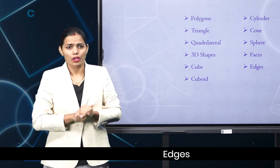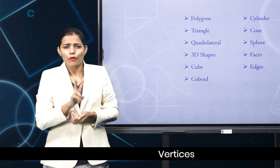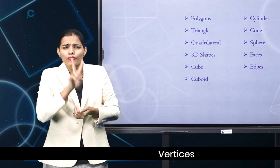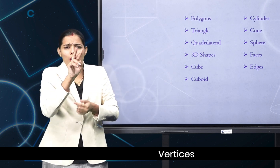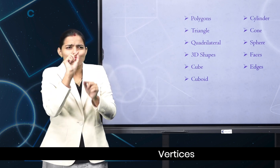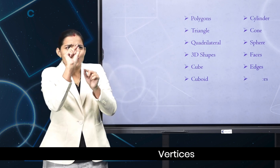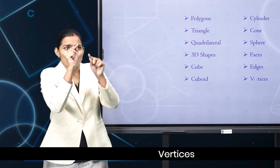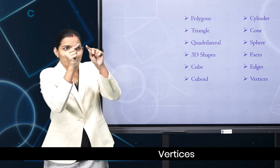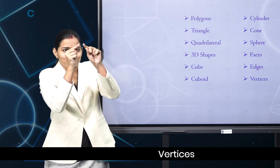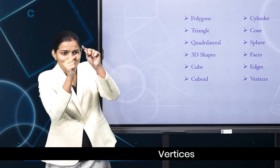vertices.